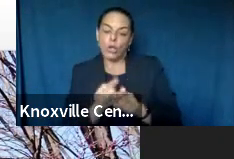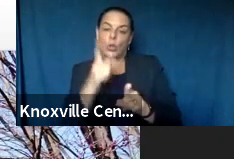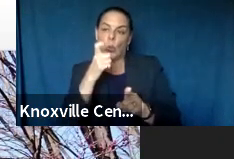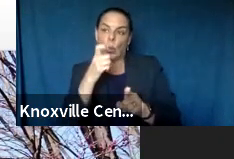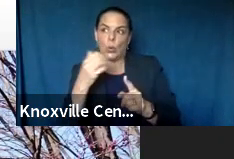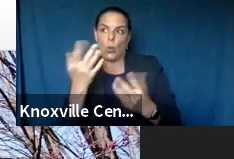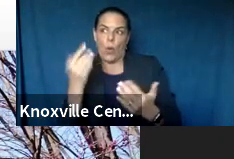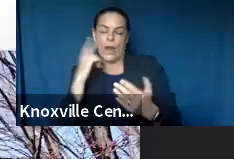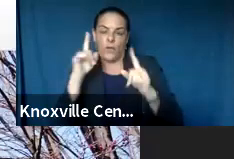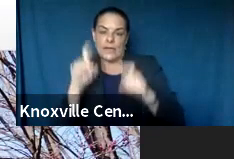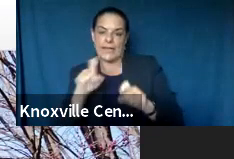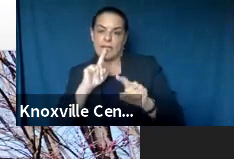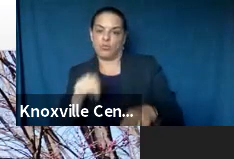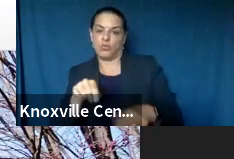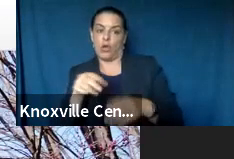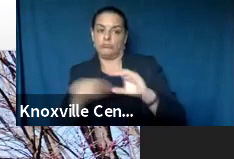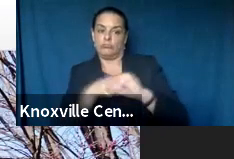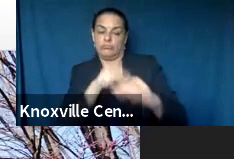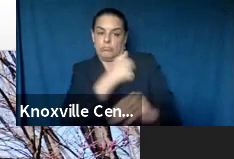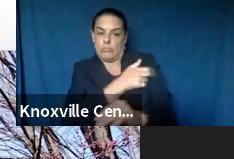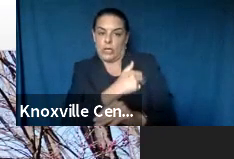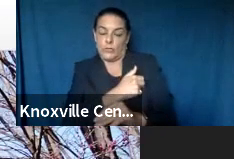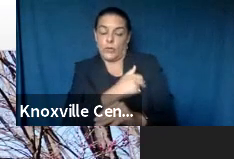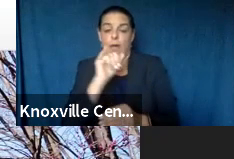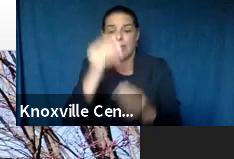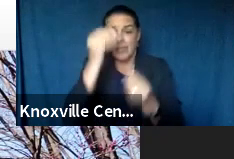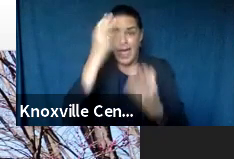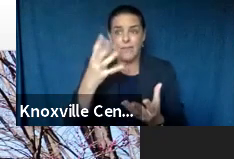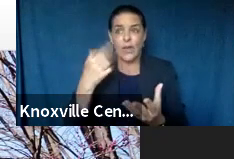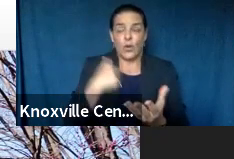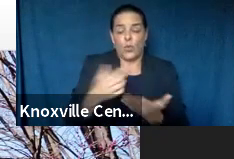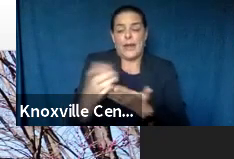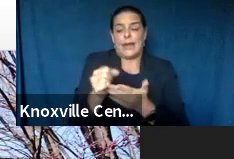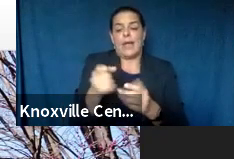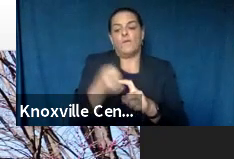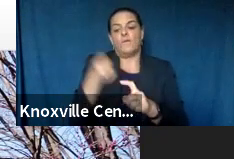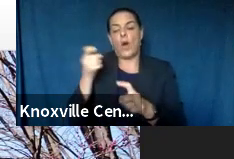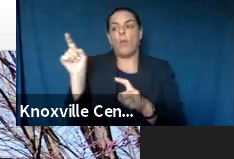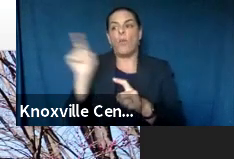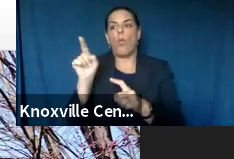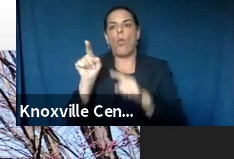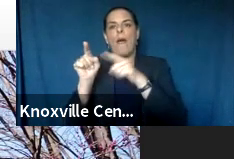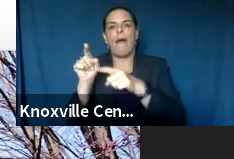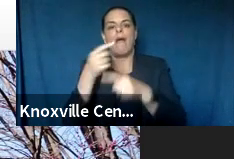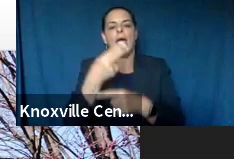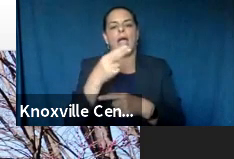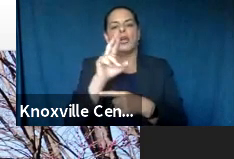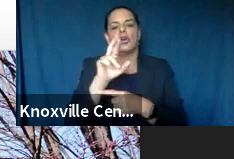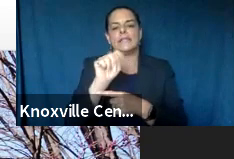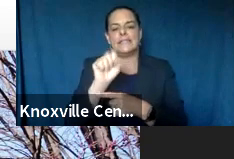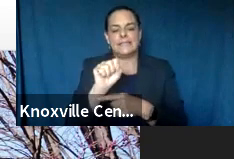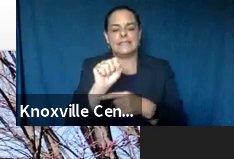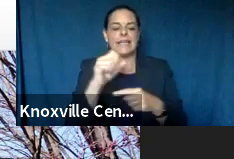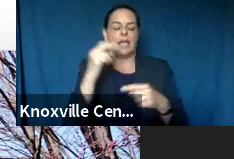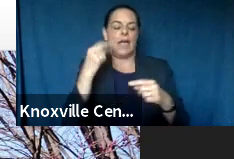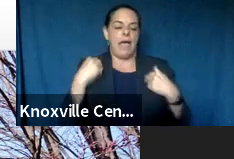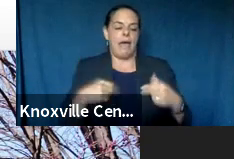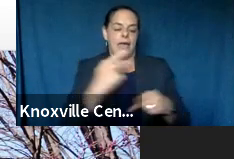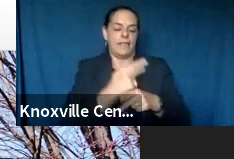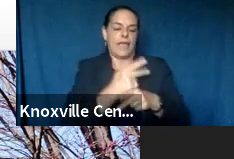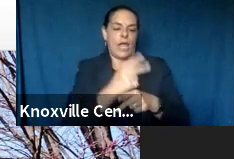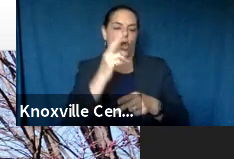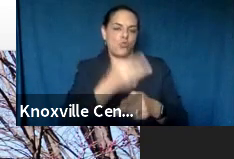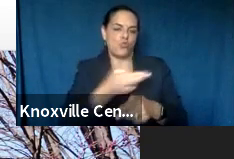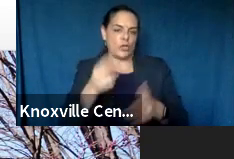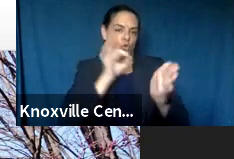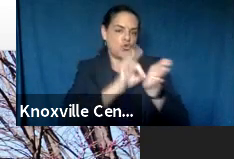hospital. These data are gathered from the information hospitals put into the Tennessee Healthcare Resource Tracking System, or HERTS. It may reflect